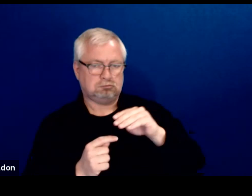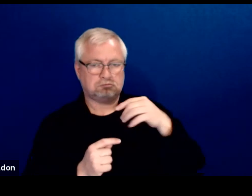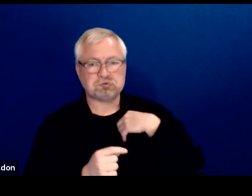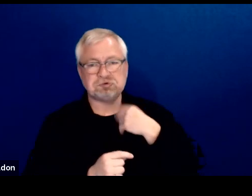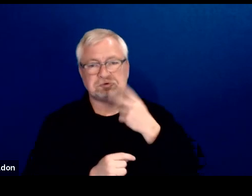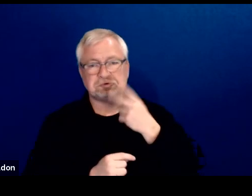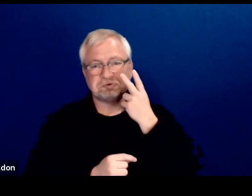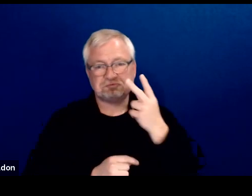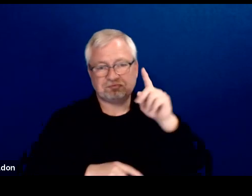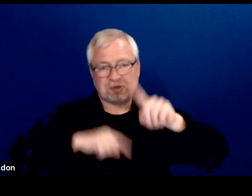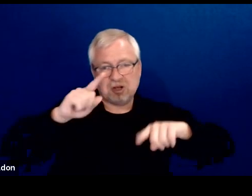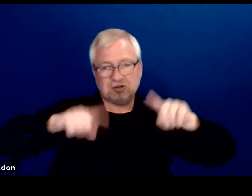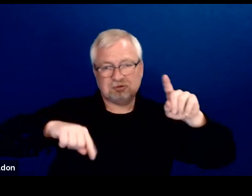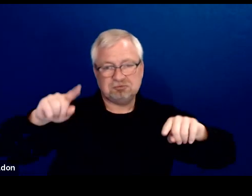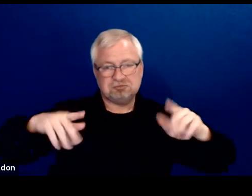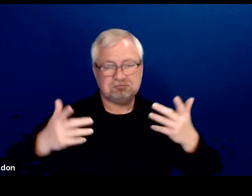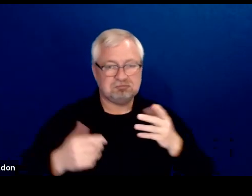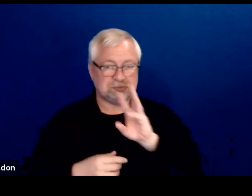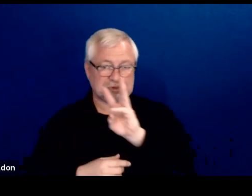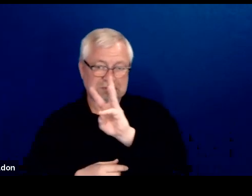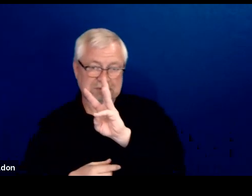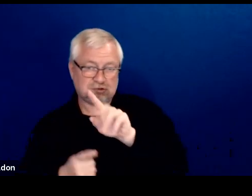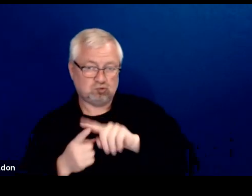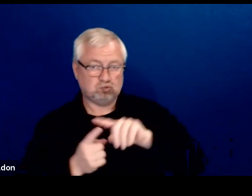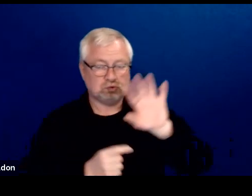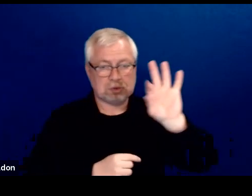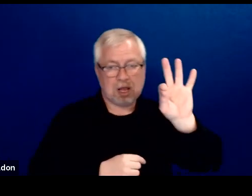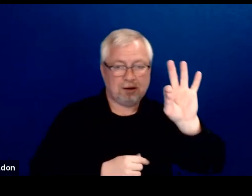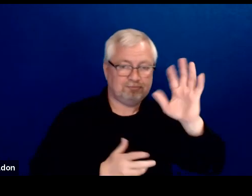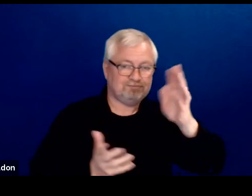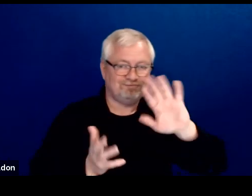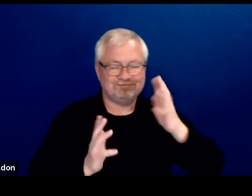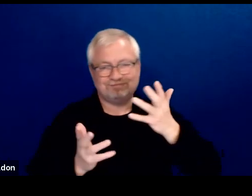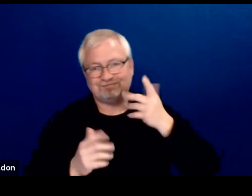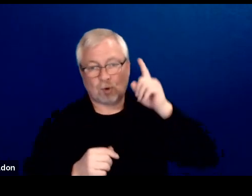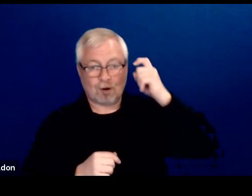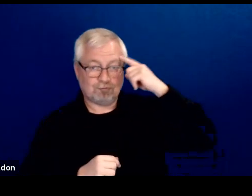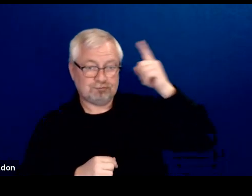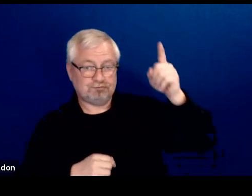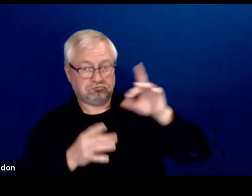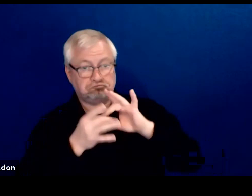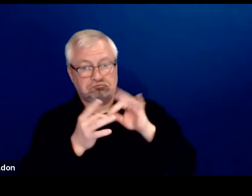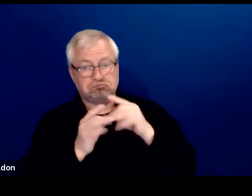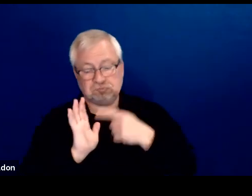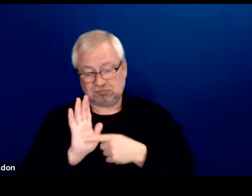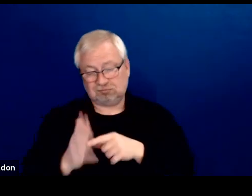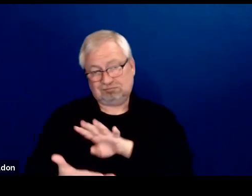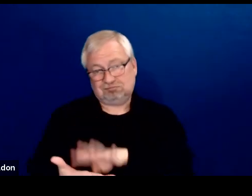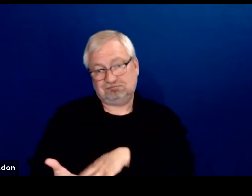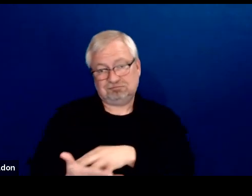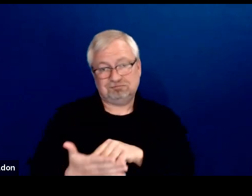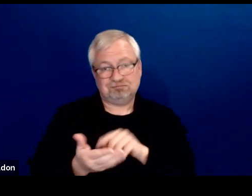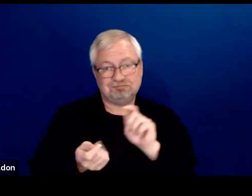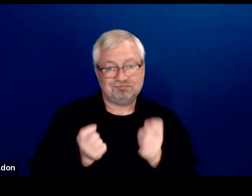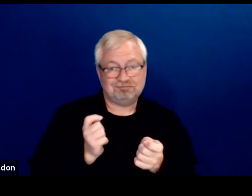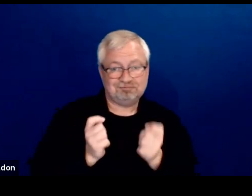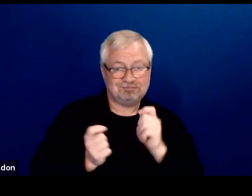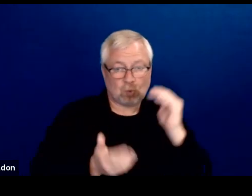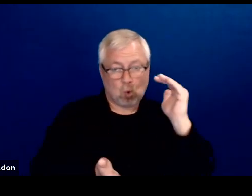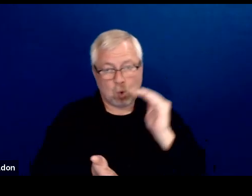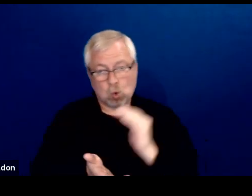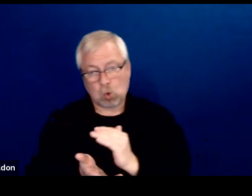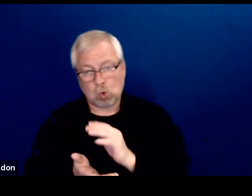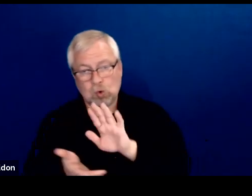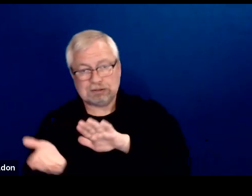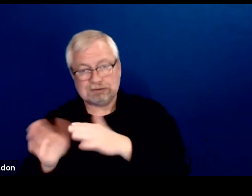to 9 to higher. As the governor indicated, some models interestingly show a lot lower deaths, but a lot faster